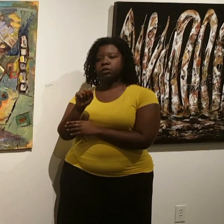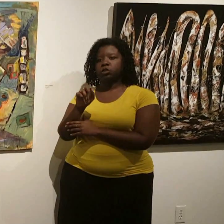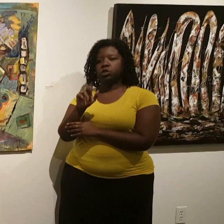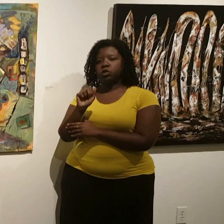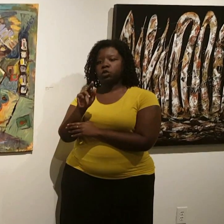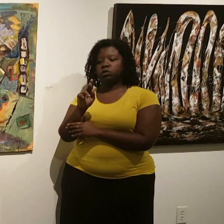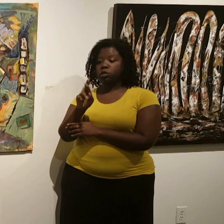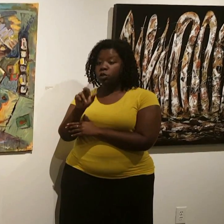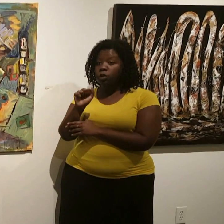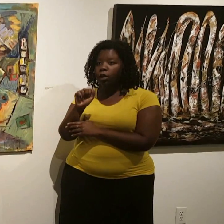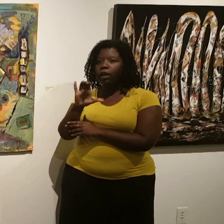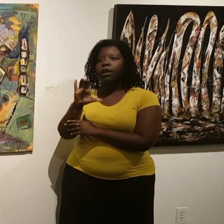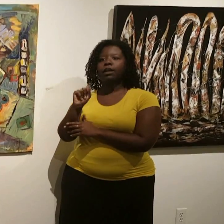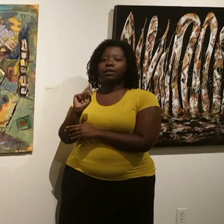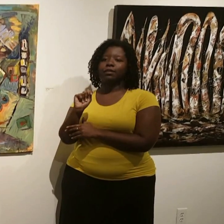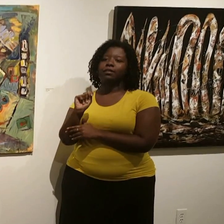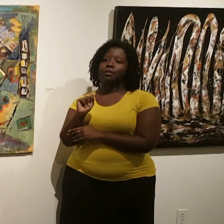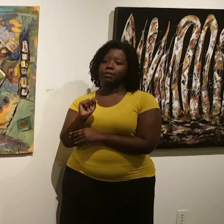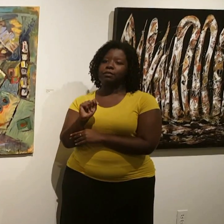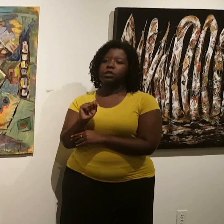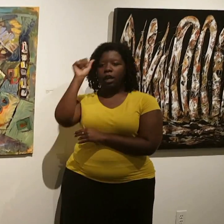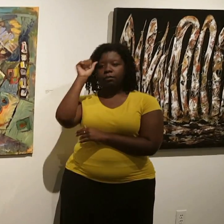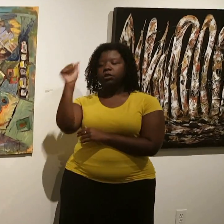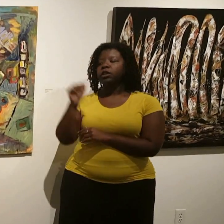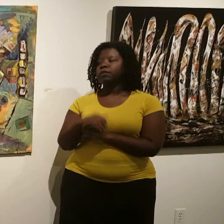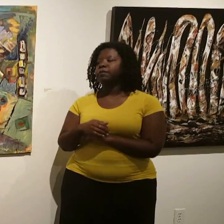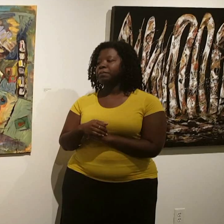and she was doing abstracts, and